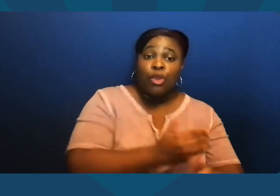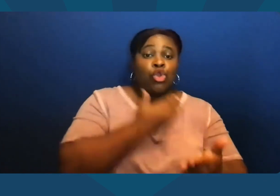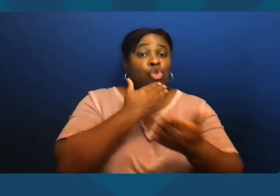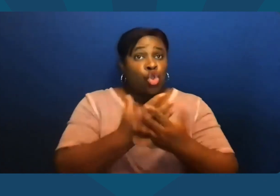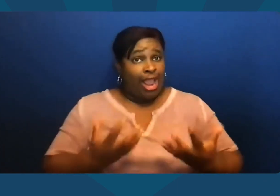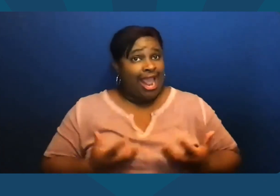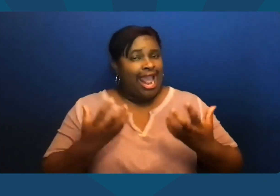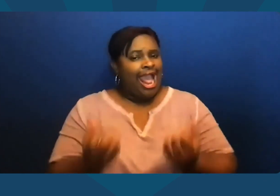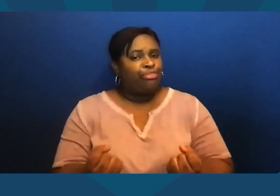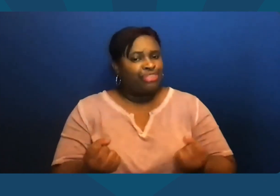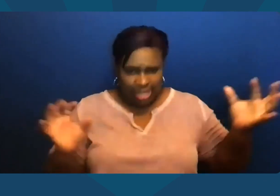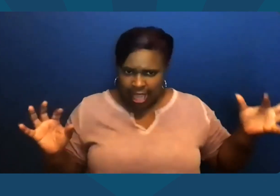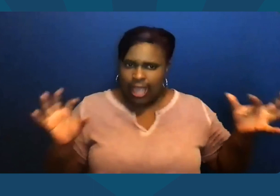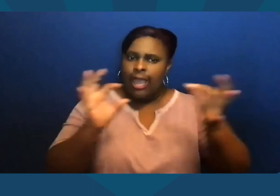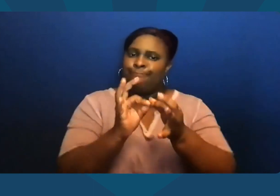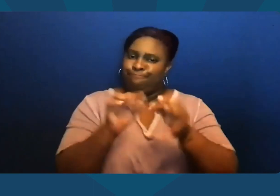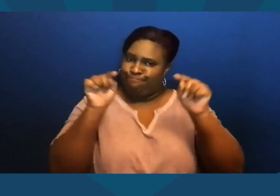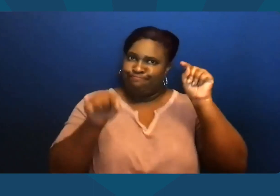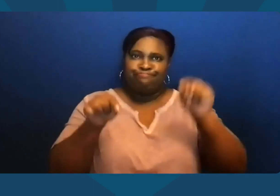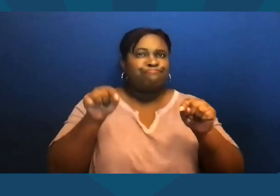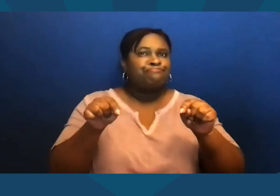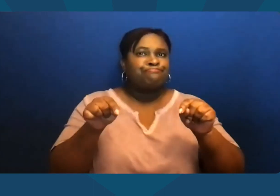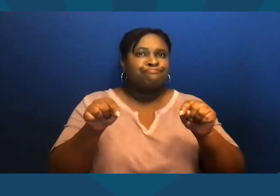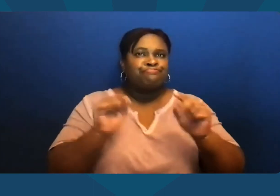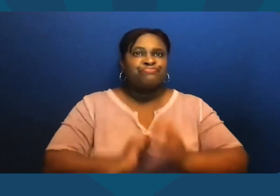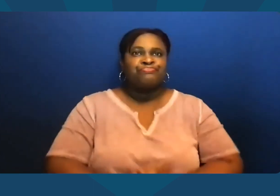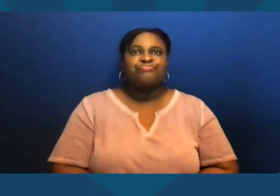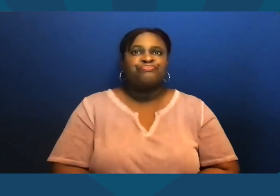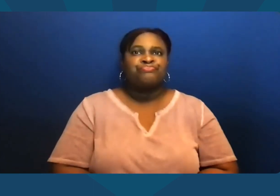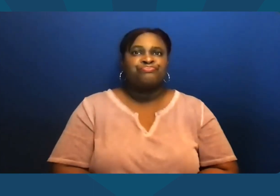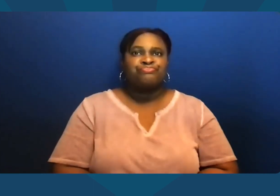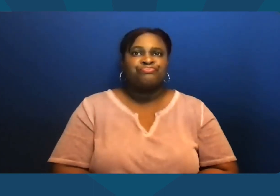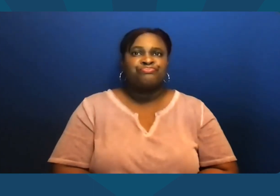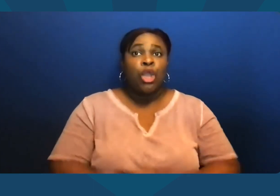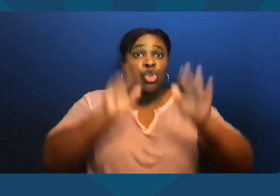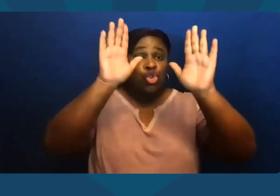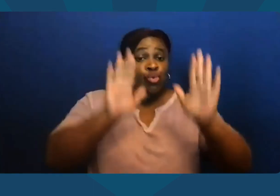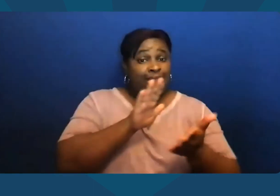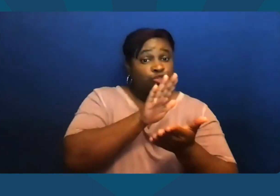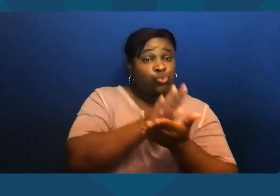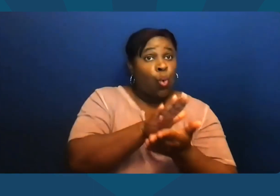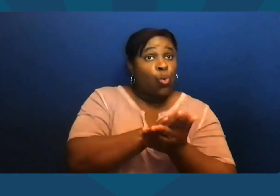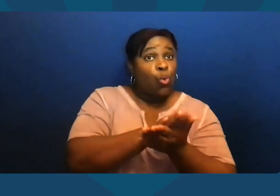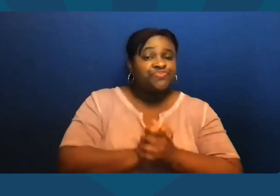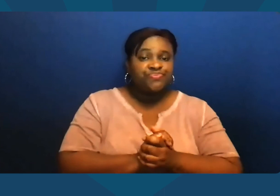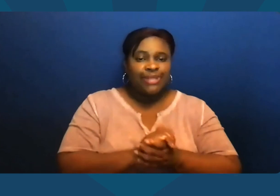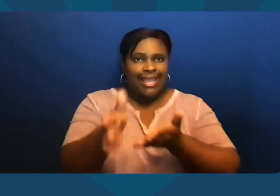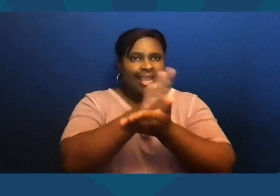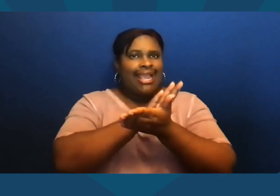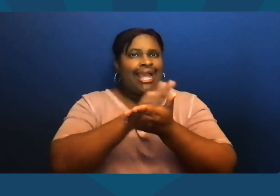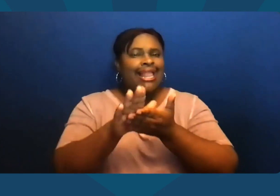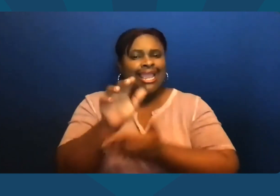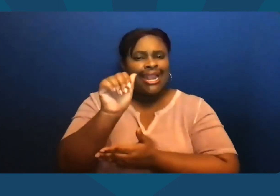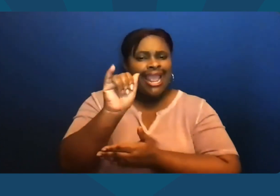Good jobs and good health go together. We cannot solve one without the other.